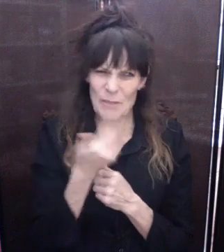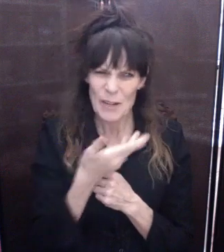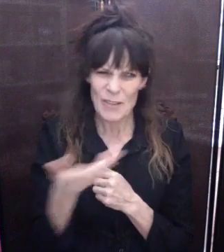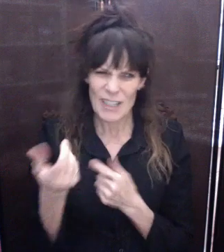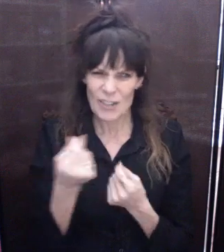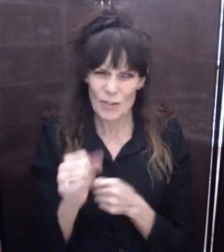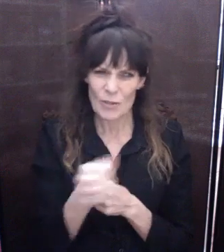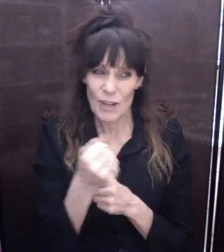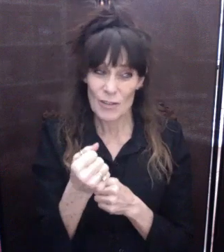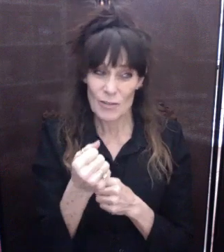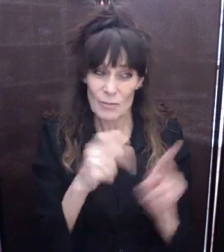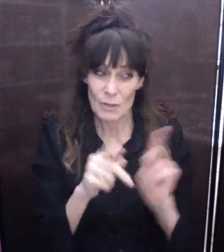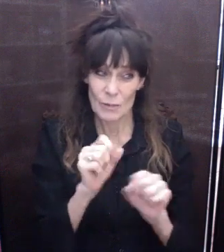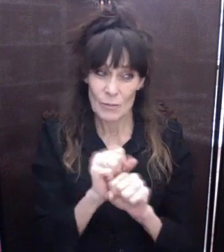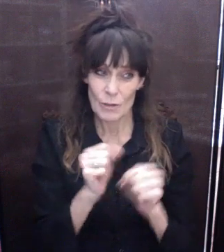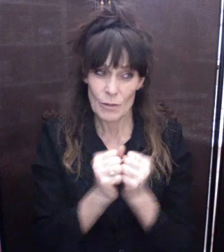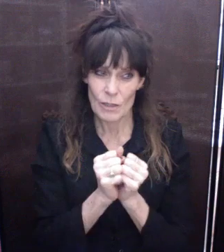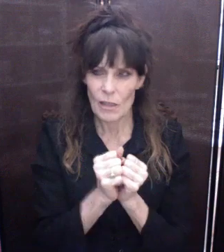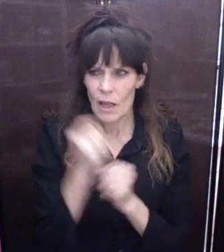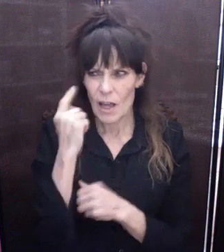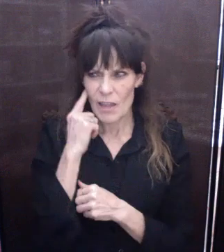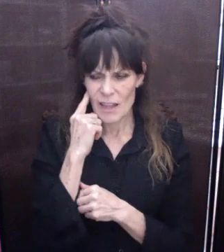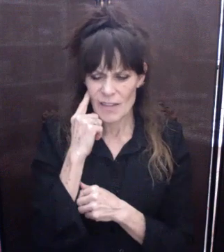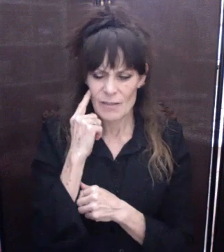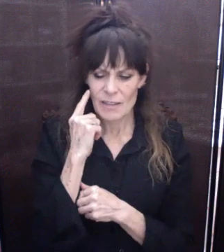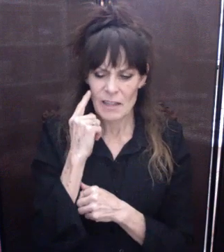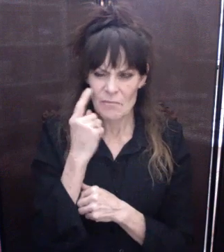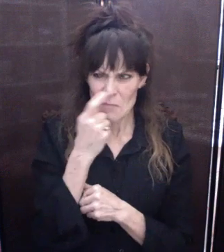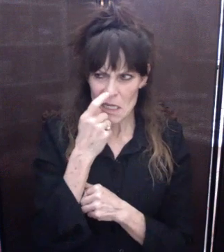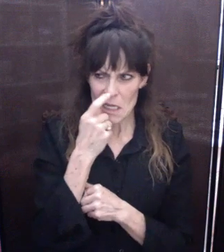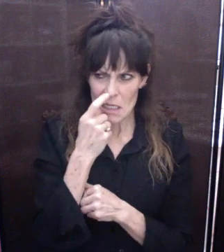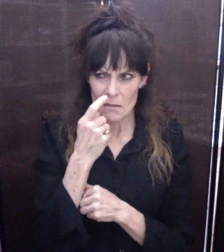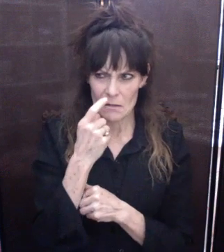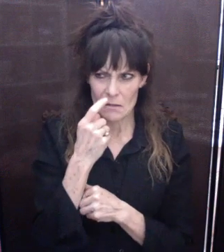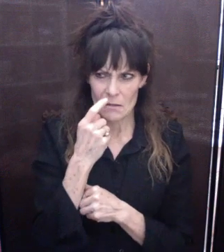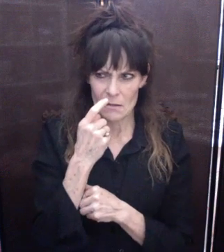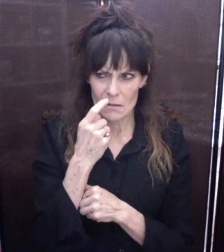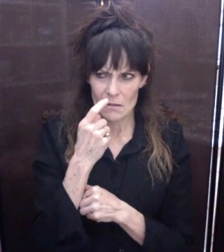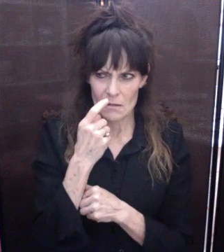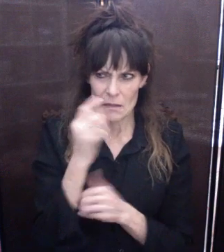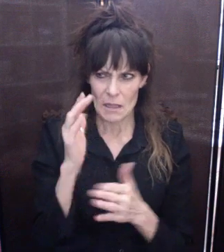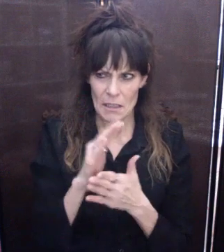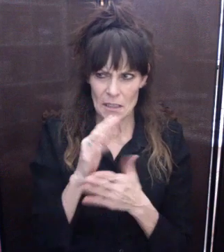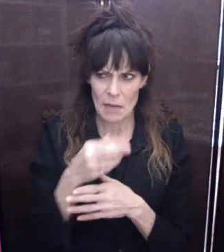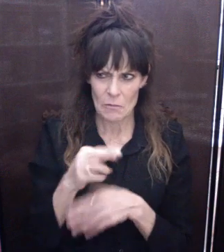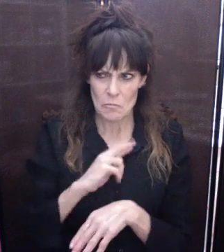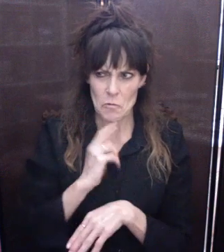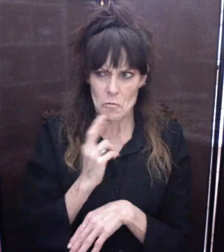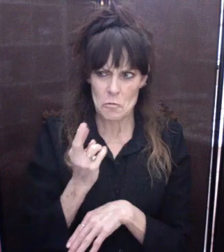work with. I thought he was sort of a nasty guy, and that was at least rather rude, but I've come